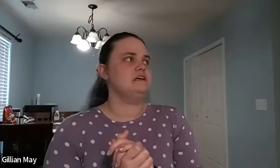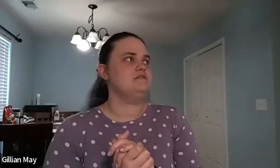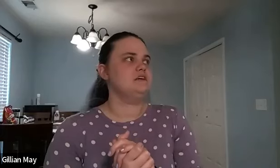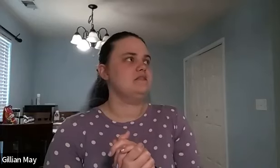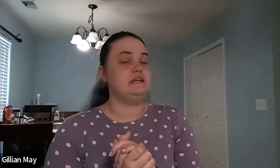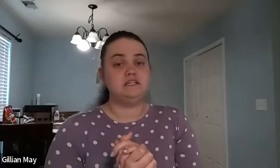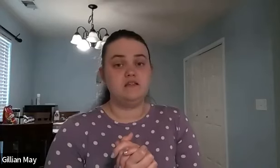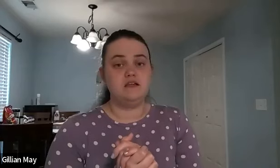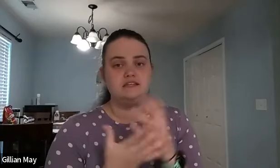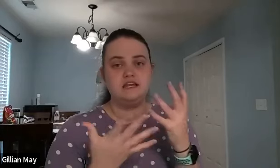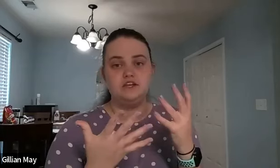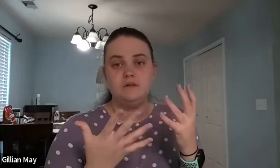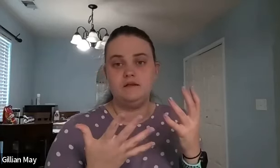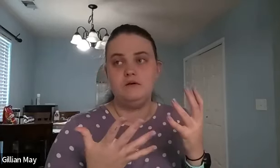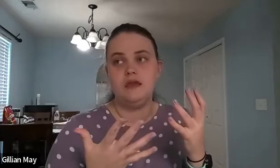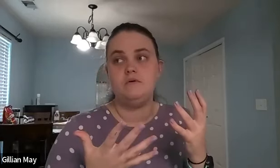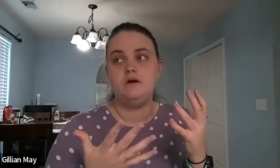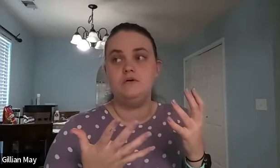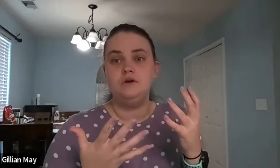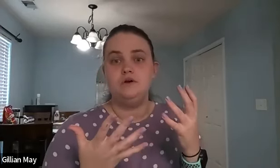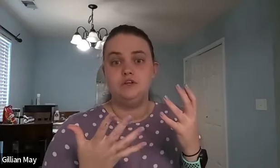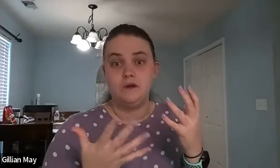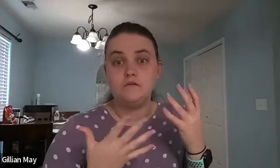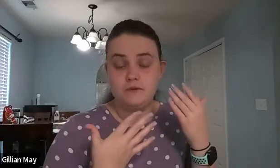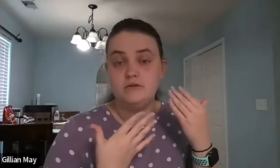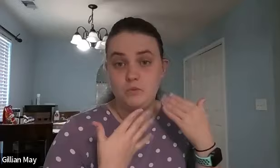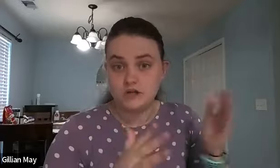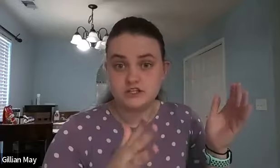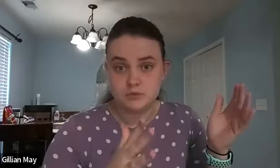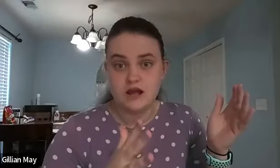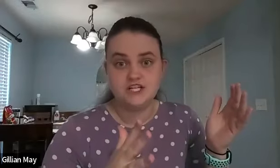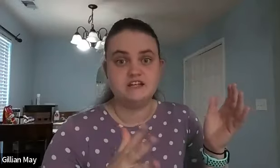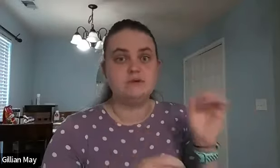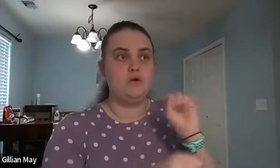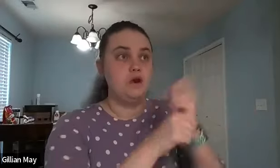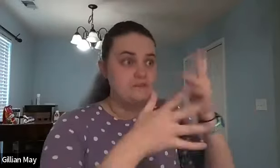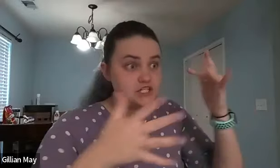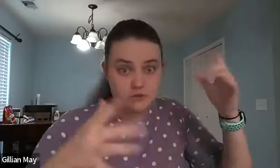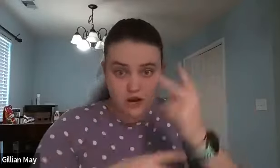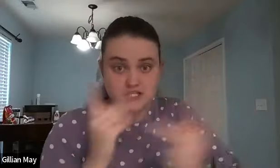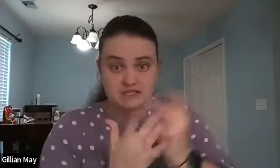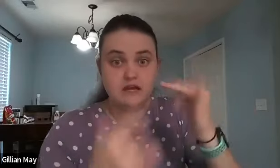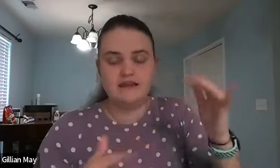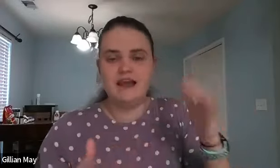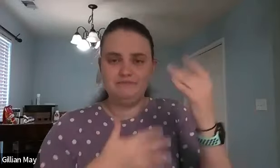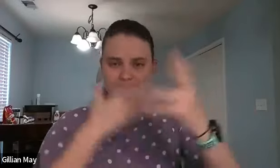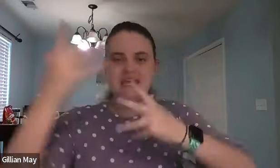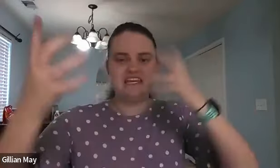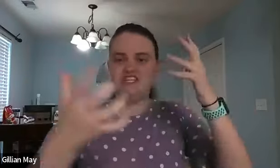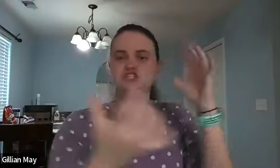instead of saying like done, like saying, like, okay, well, you better worked on your project. I'll be like, work finished on project done. Like I make it's